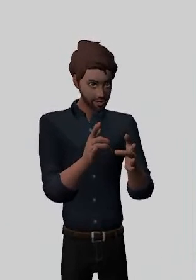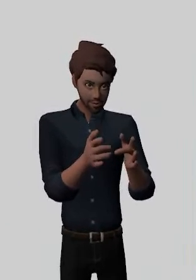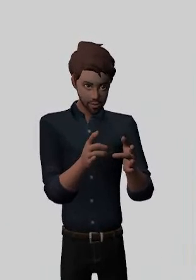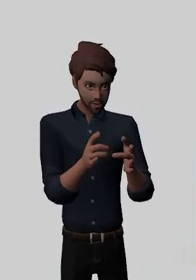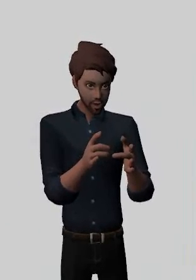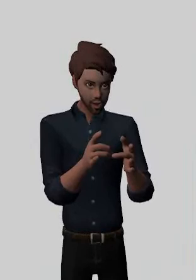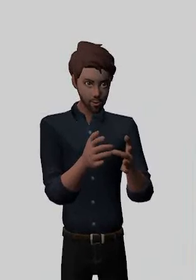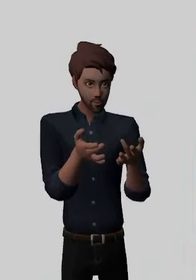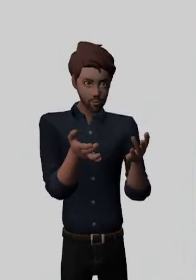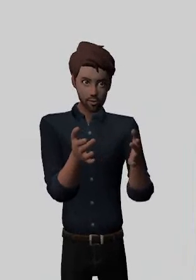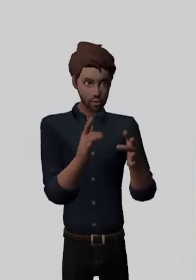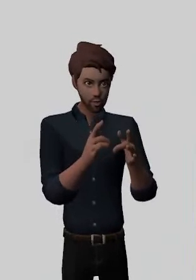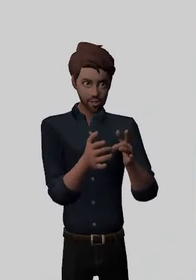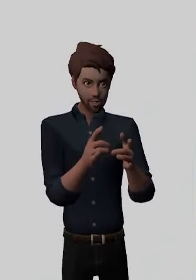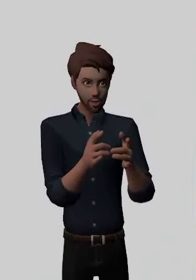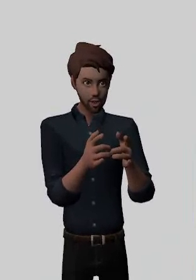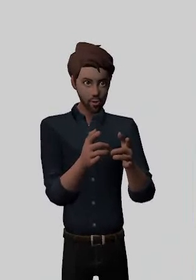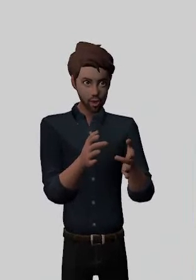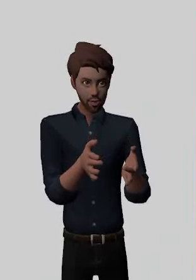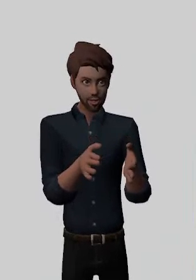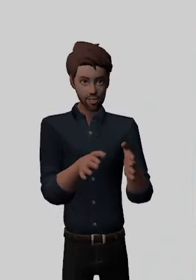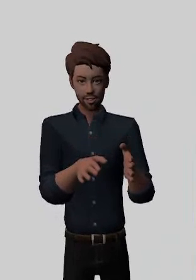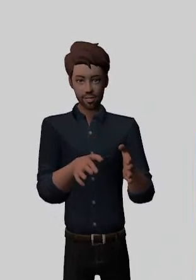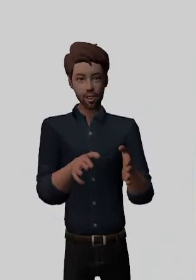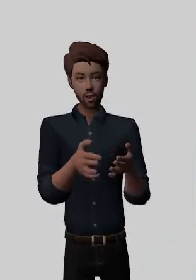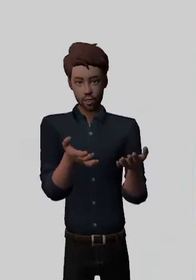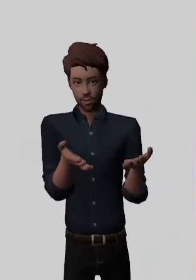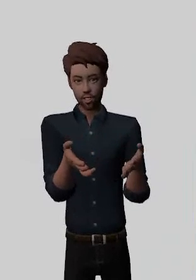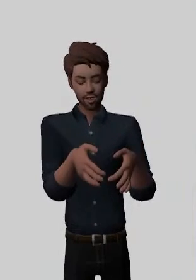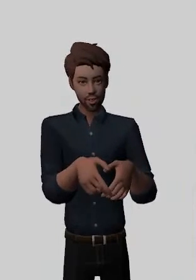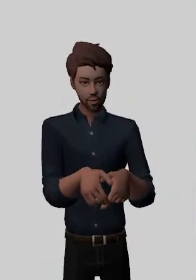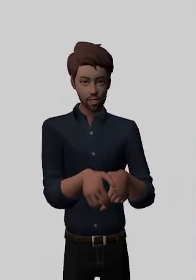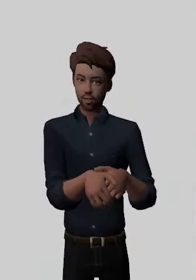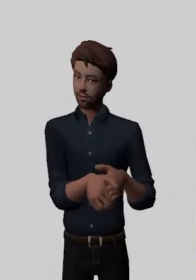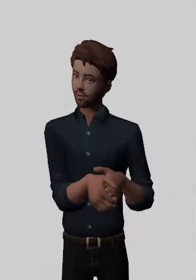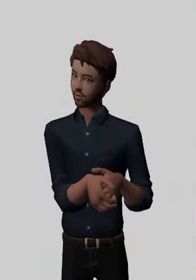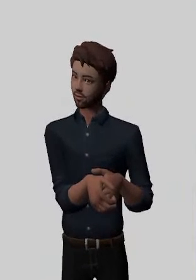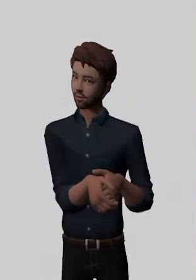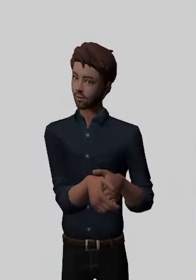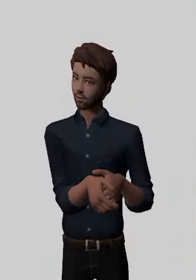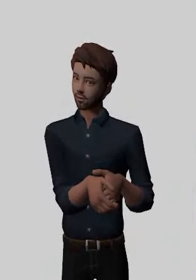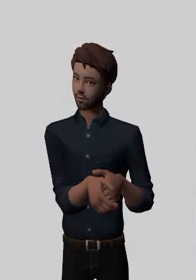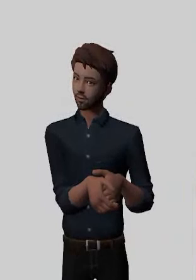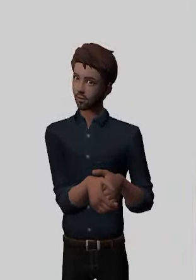use the search online resources to find Swedish Sign Language.